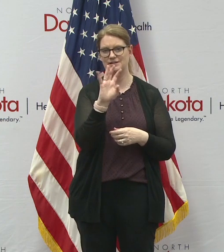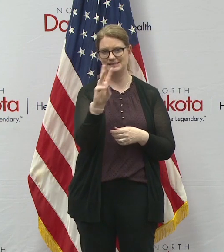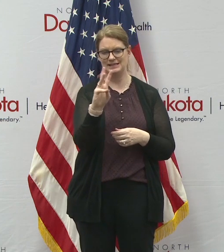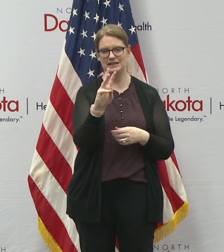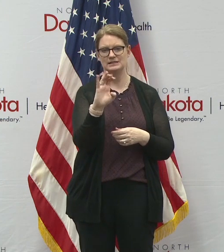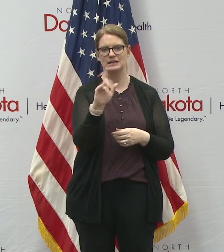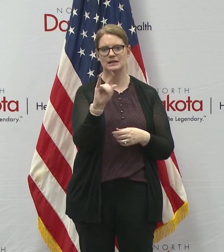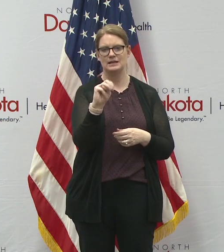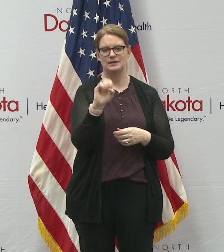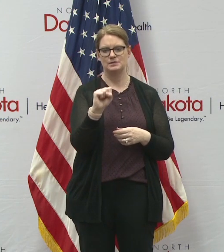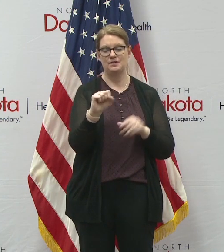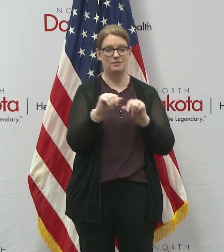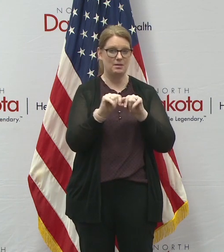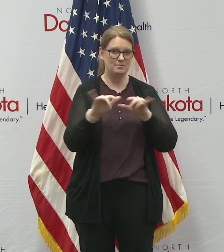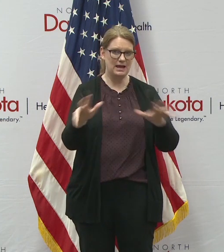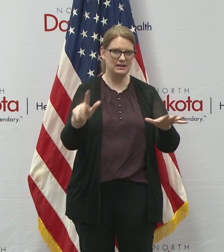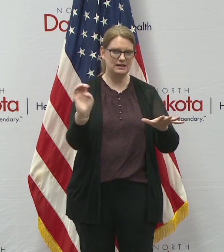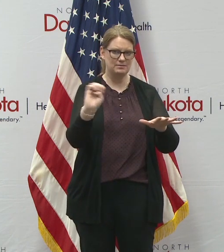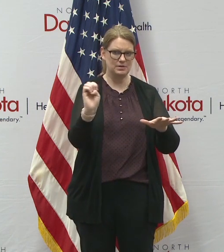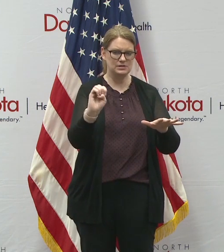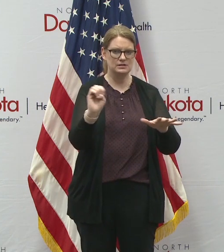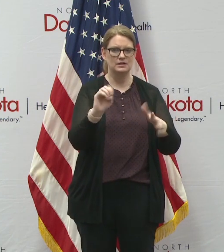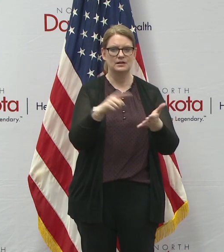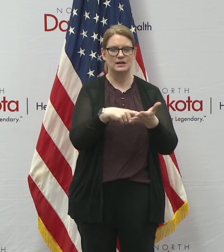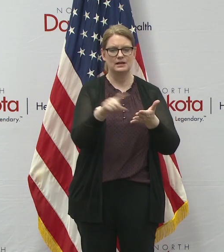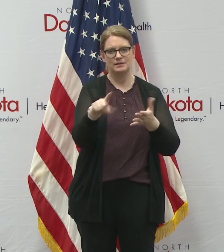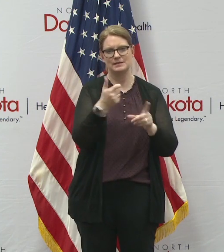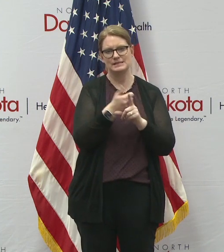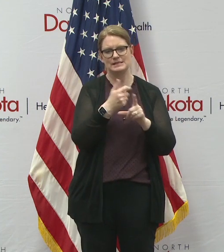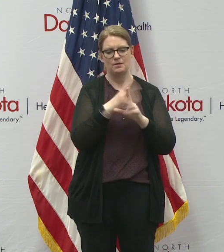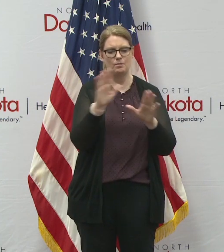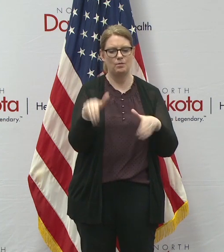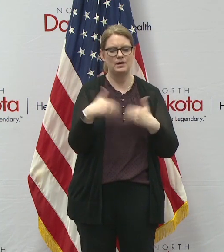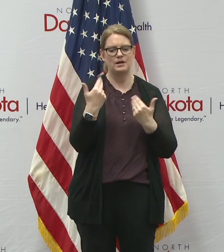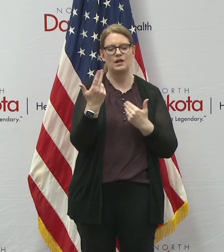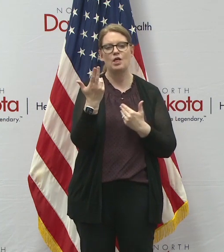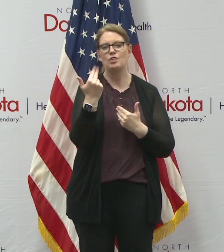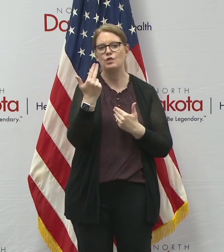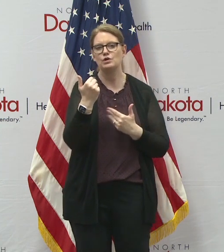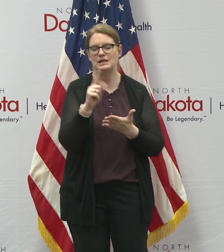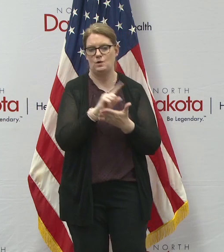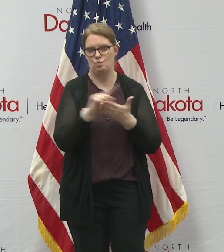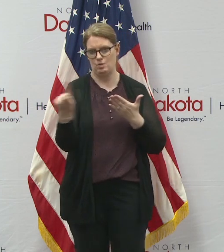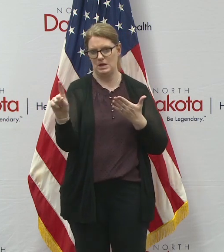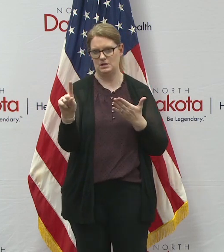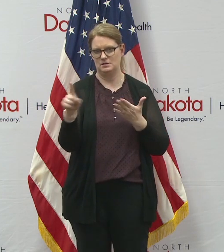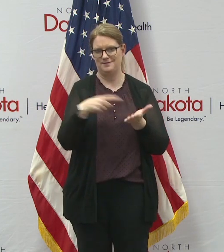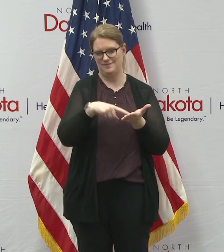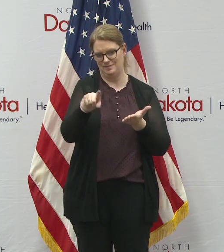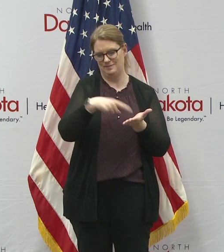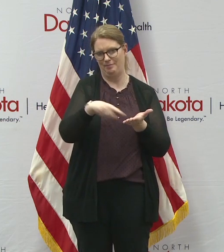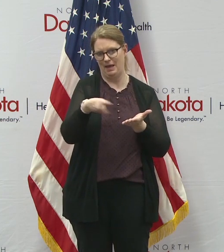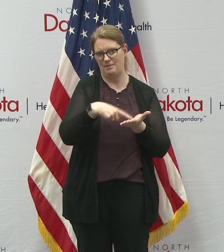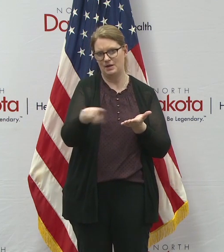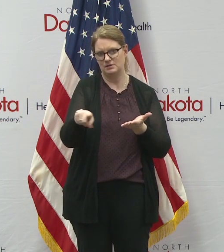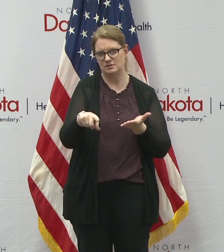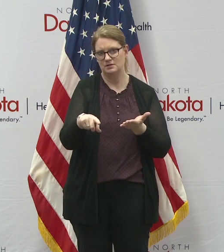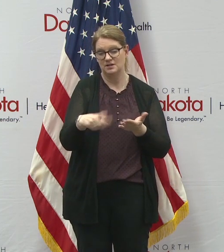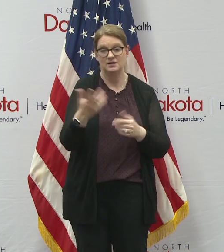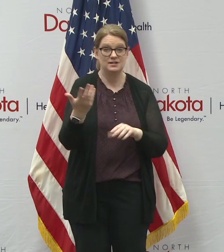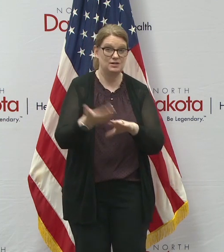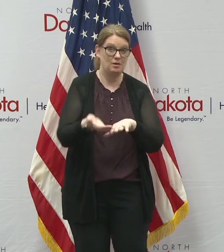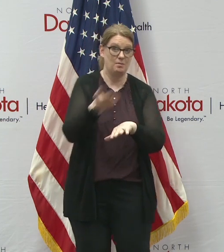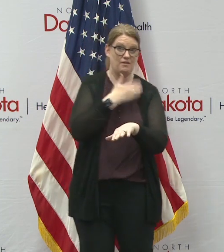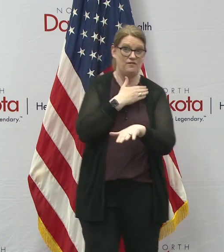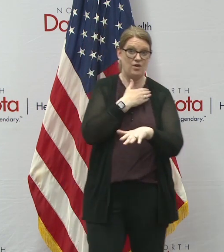for pandemic emergency unemployment compensation, which provides 13 additional weeks of coverage for those that had exhausted their